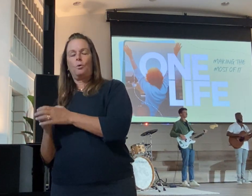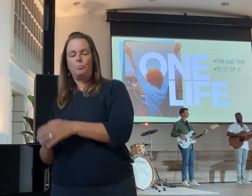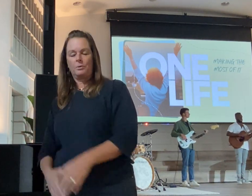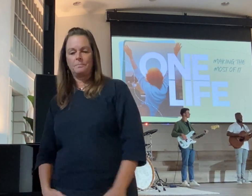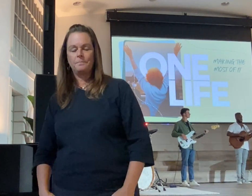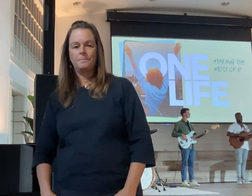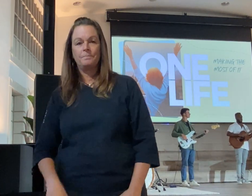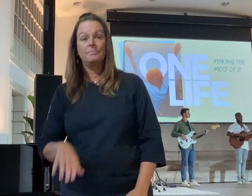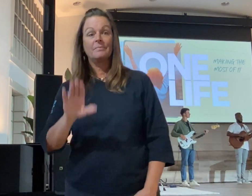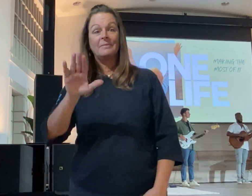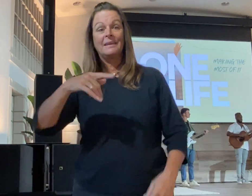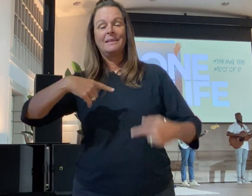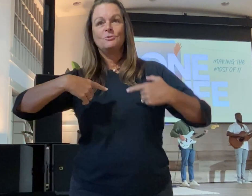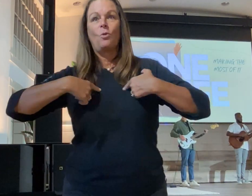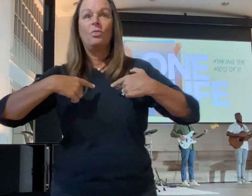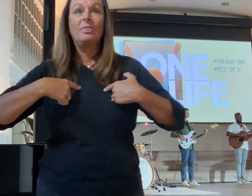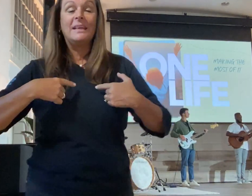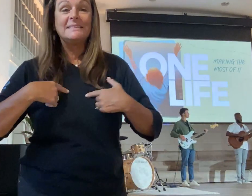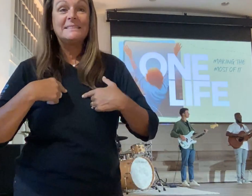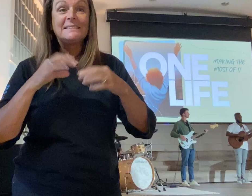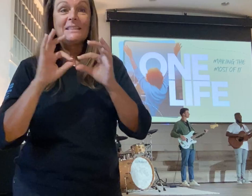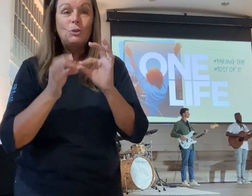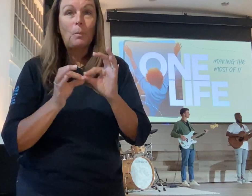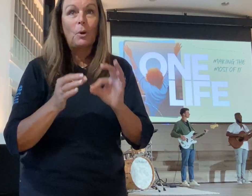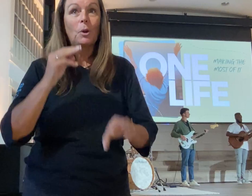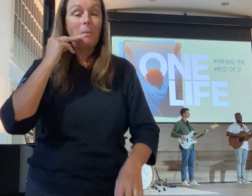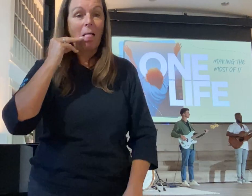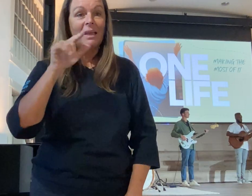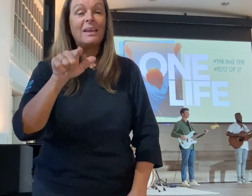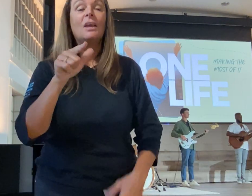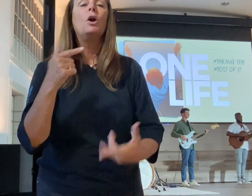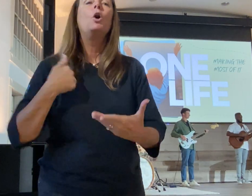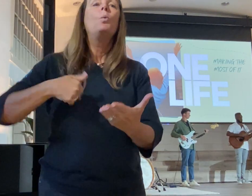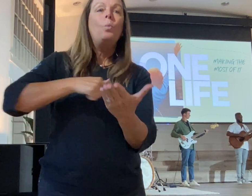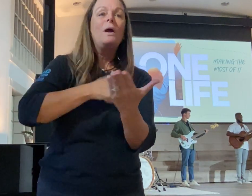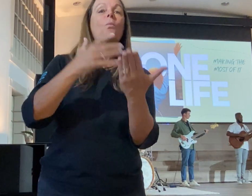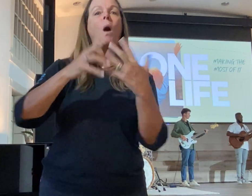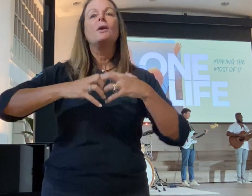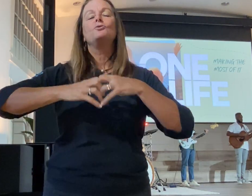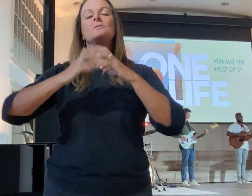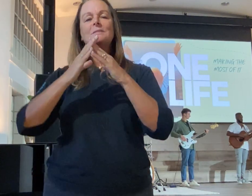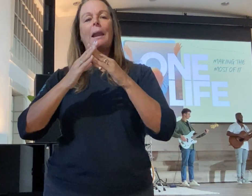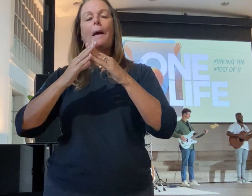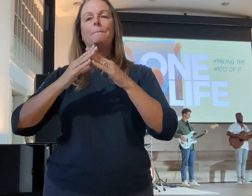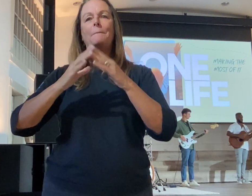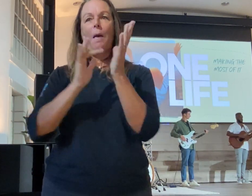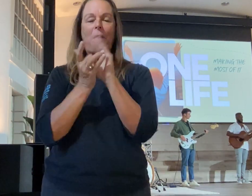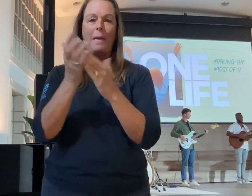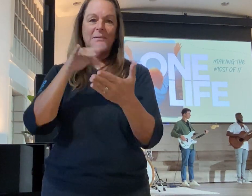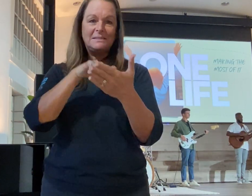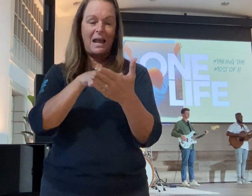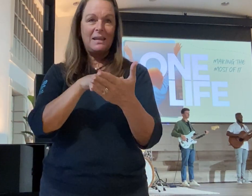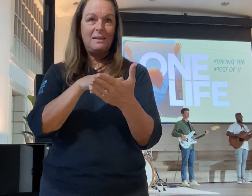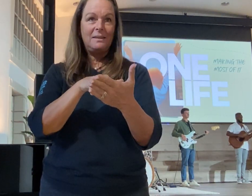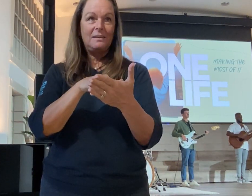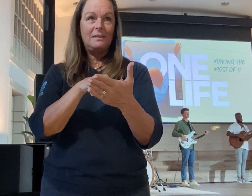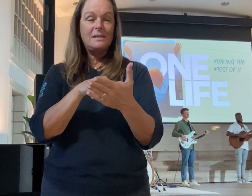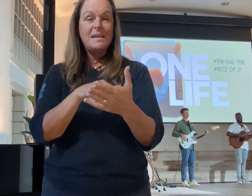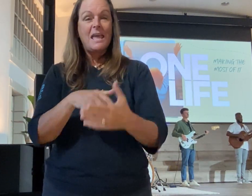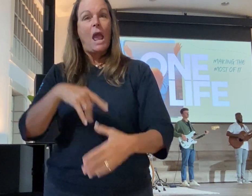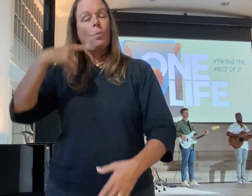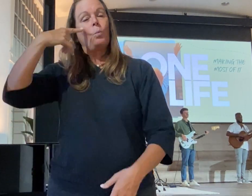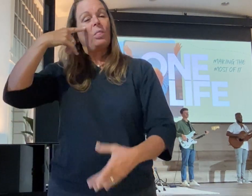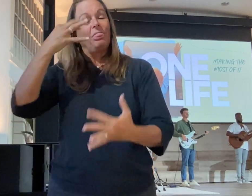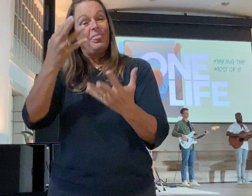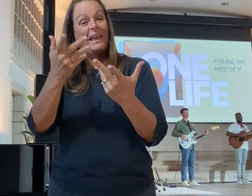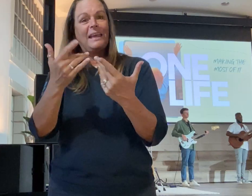to answer any questions that you may have. We have all of our groups and classes printed out with easy ways to take that next step. So can I encourage you